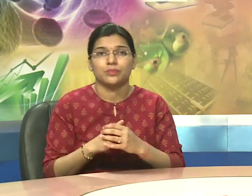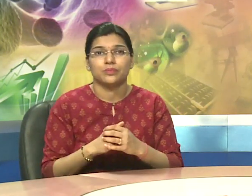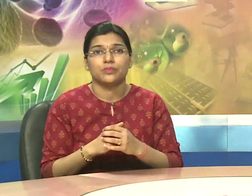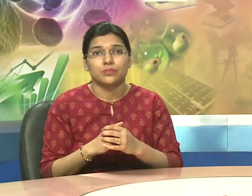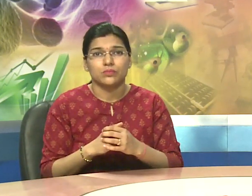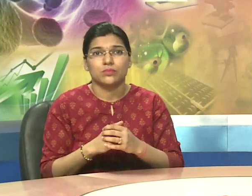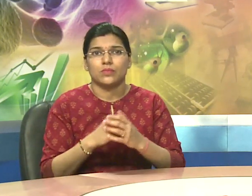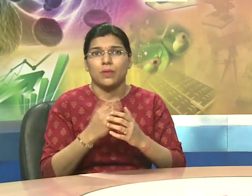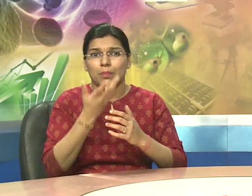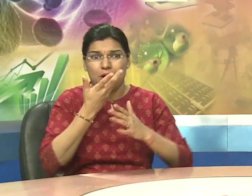30th word,